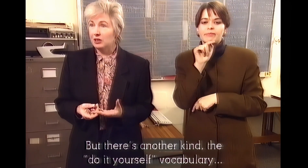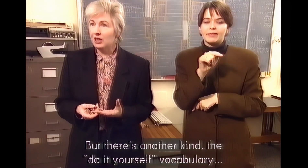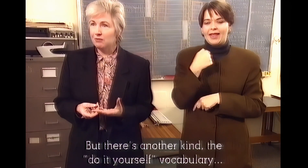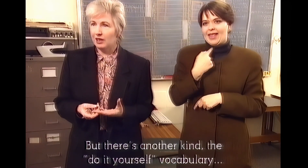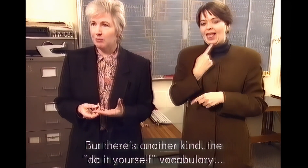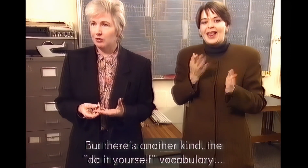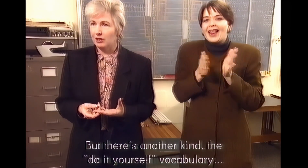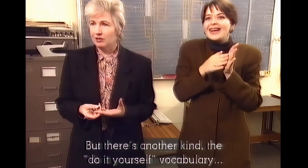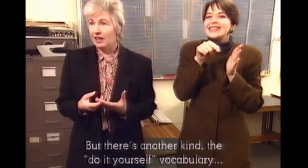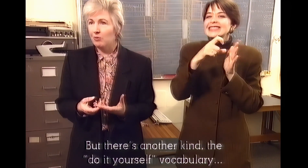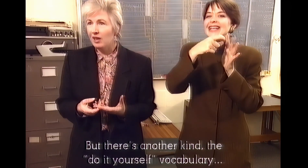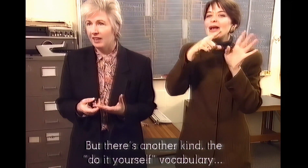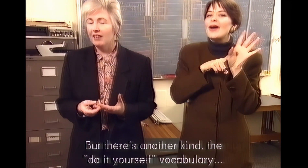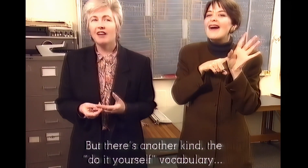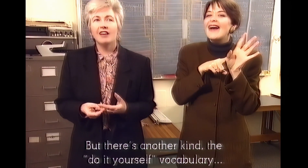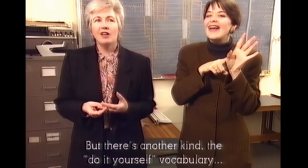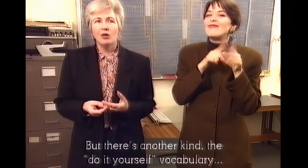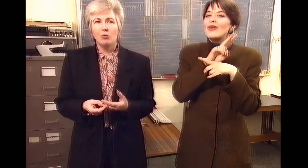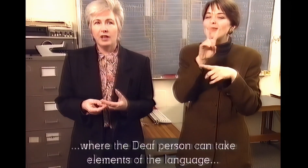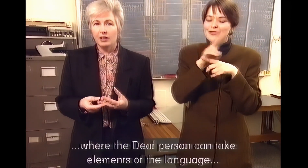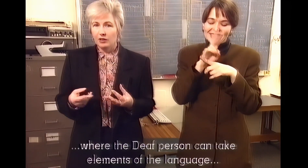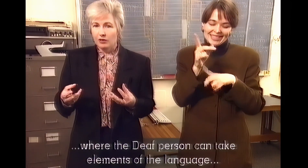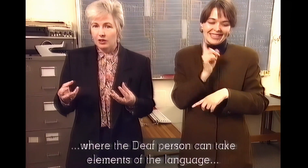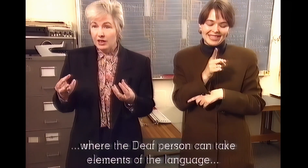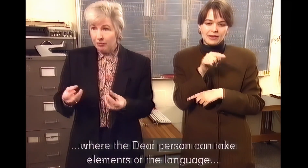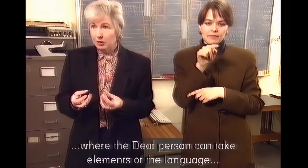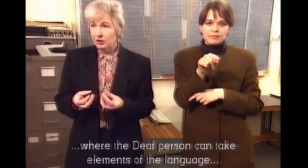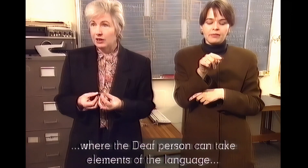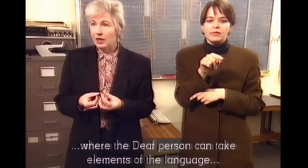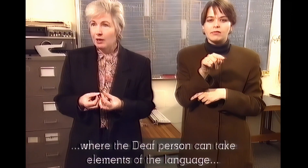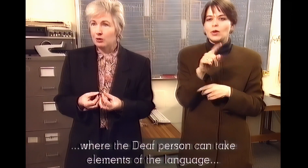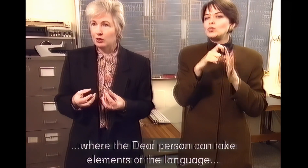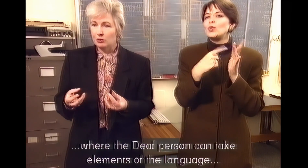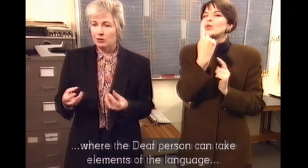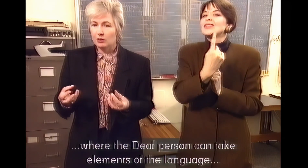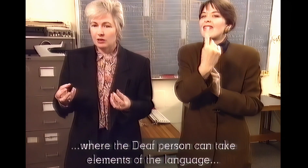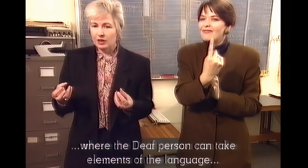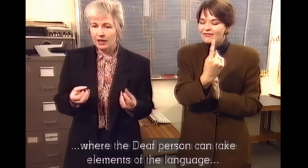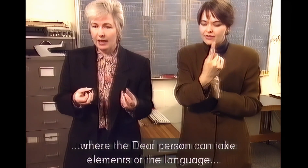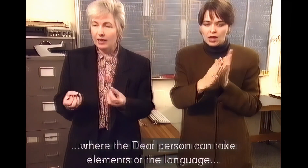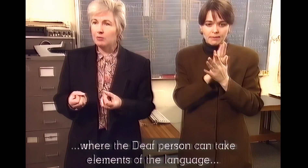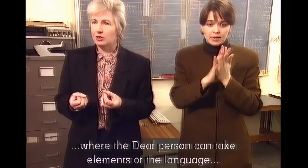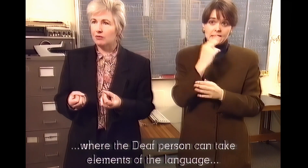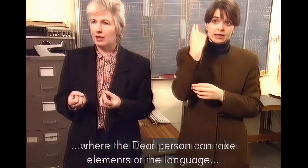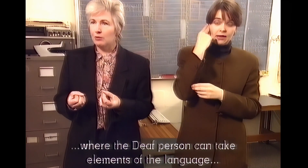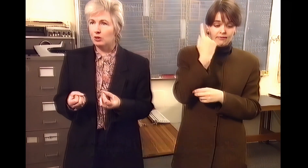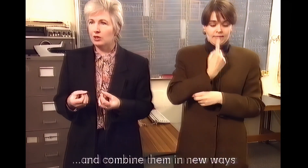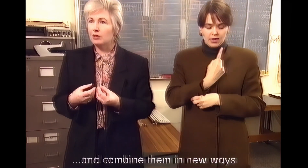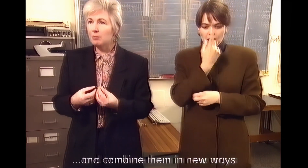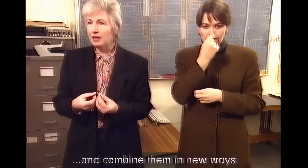do-it-yourself vocabulary, DIY, where the deaf person is able to take elements of the language and combine them